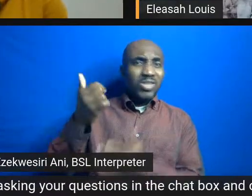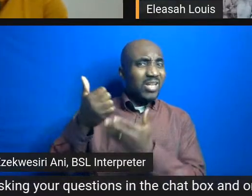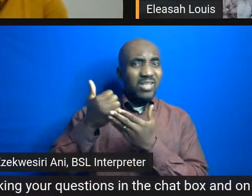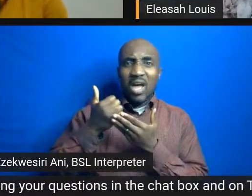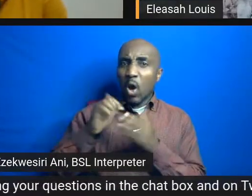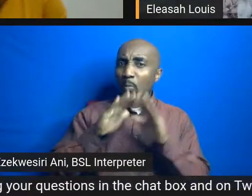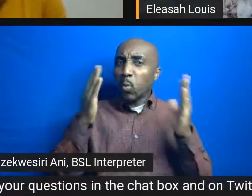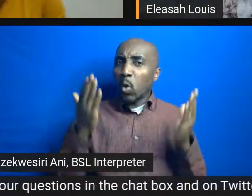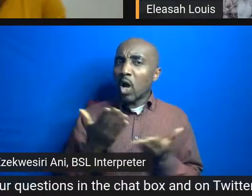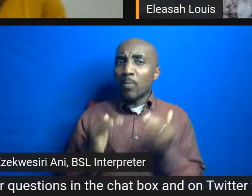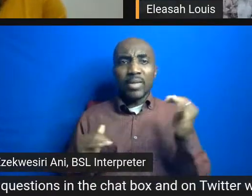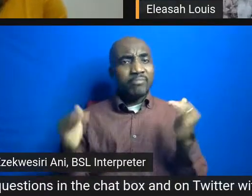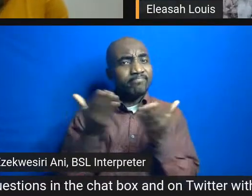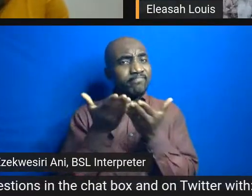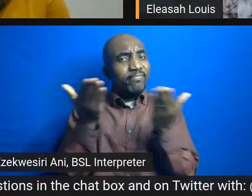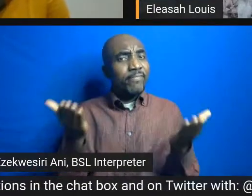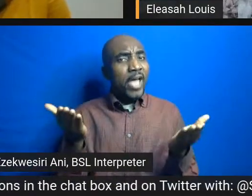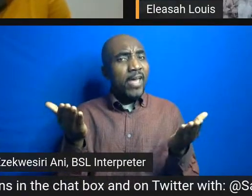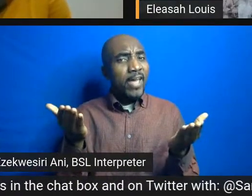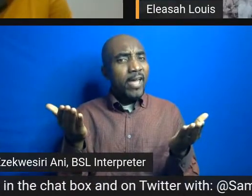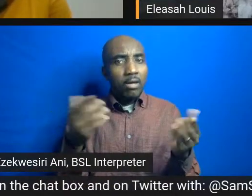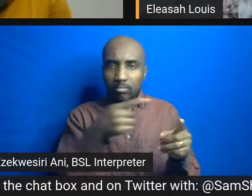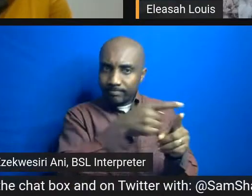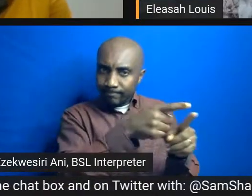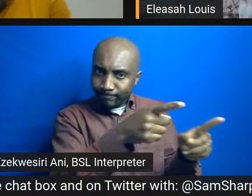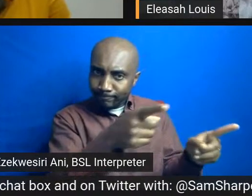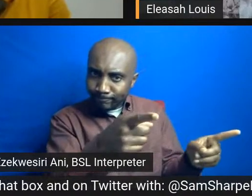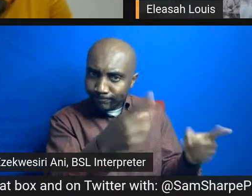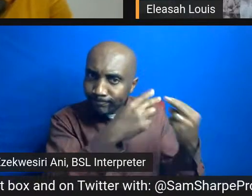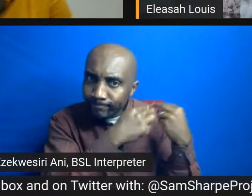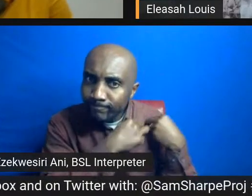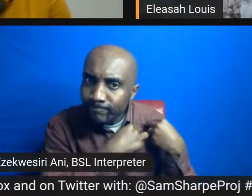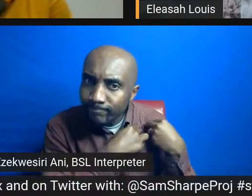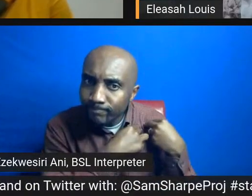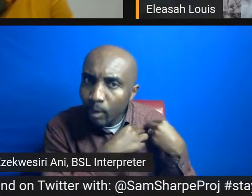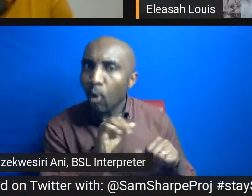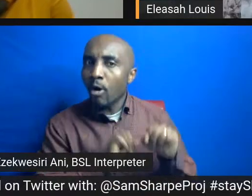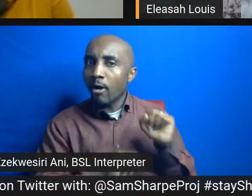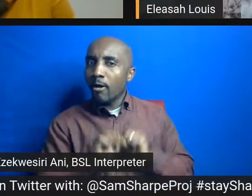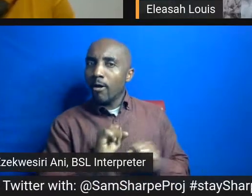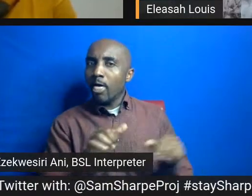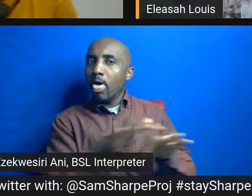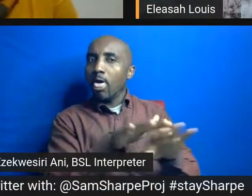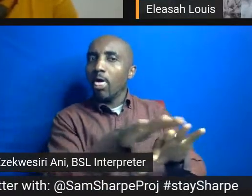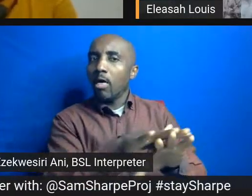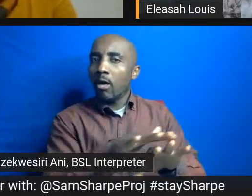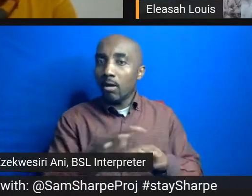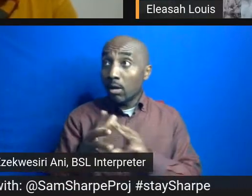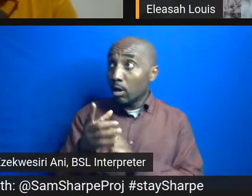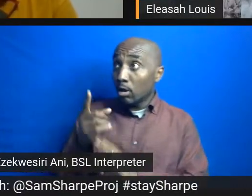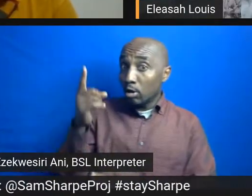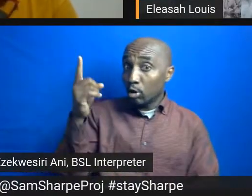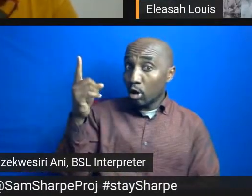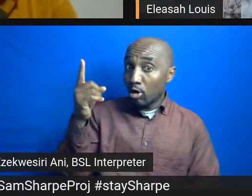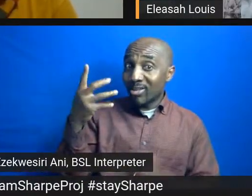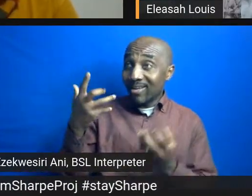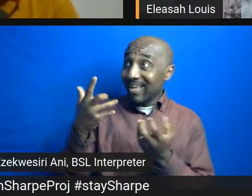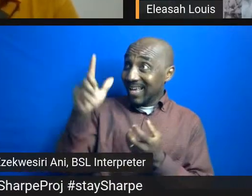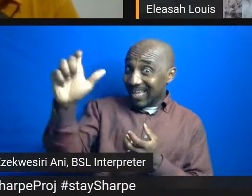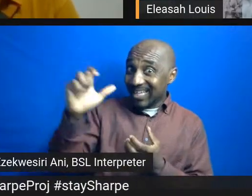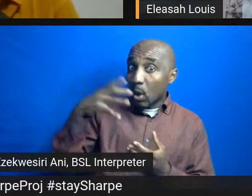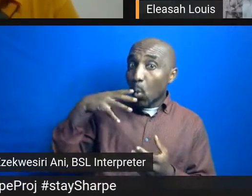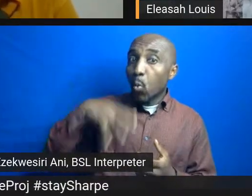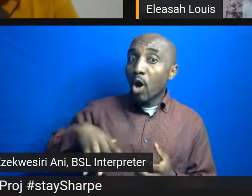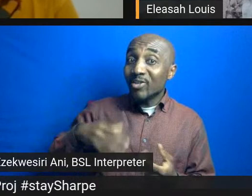world and to the way that God would have us live with one another? How